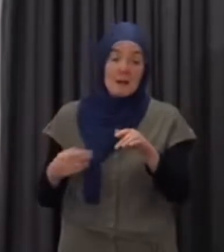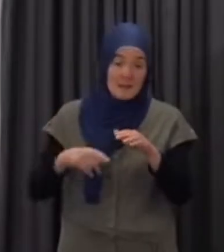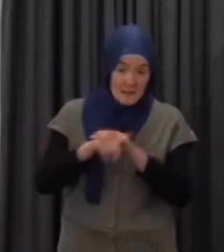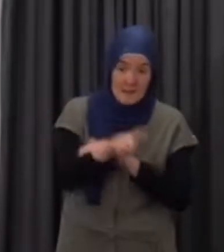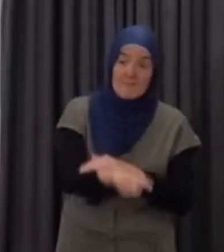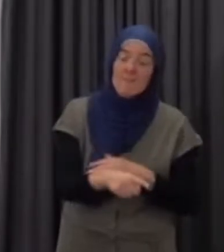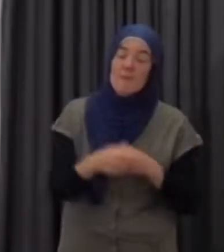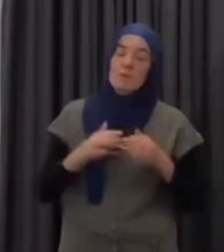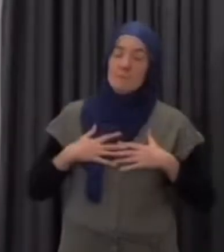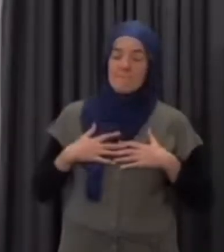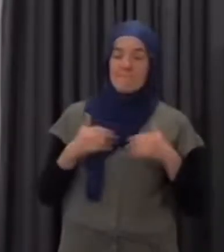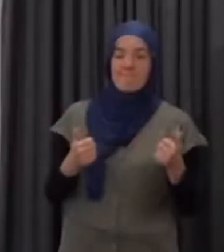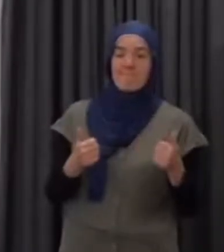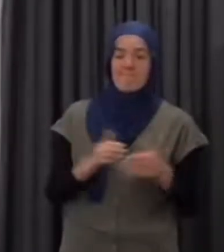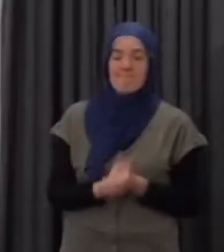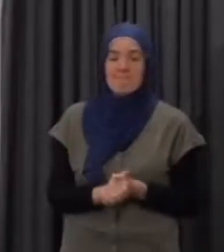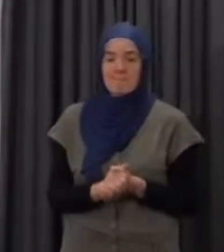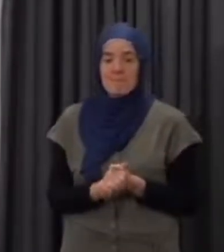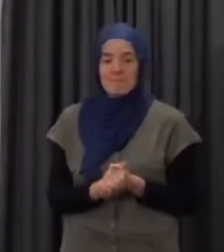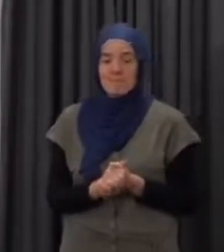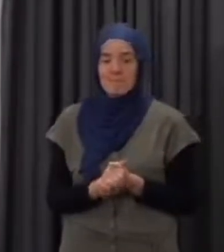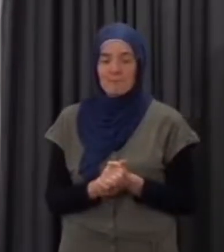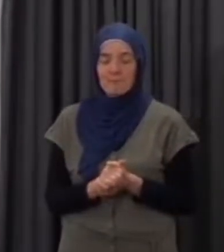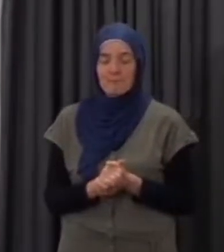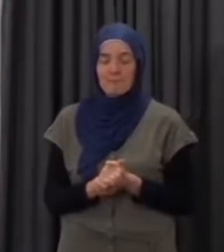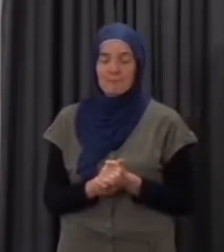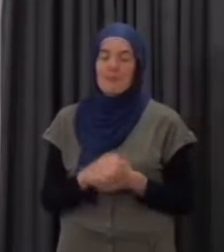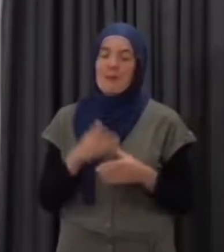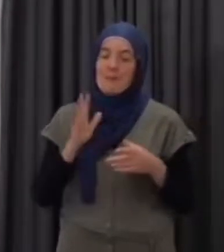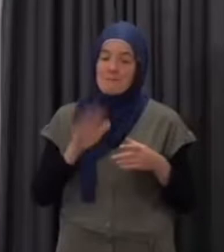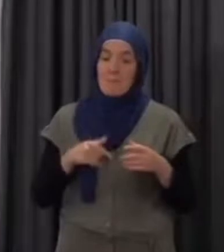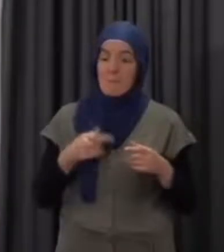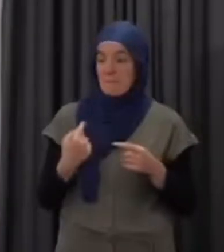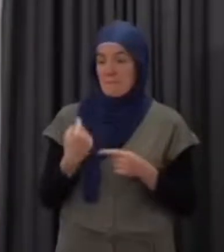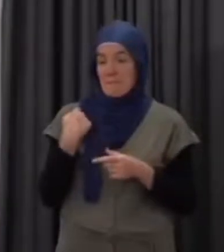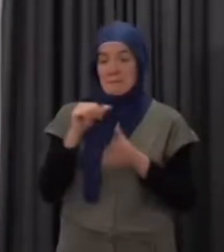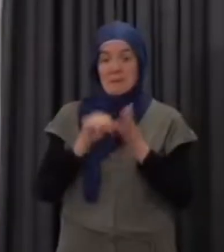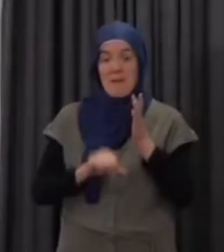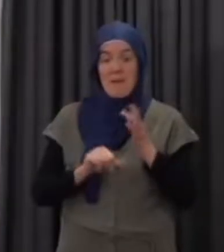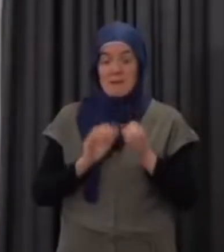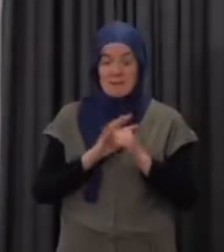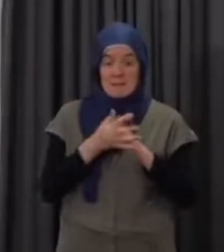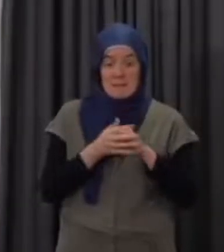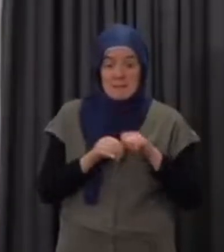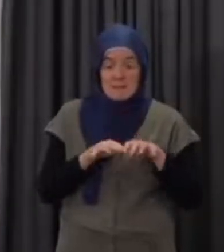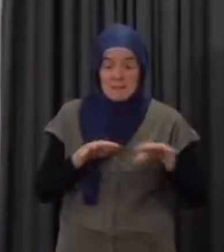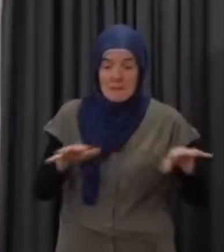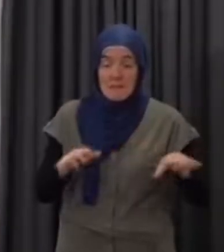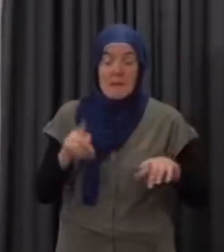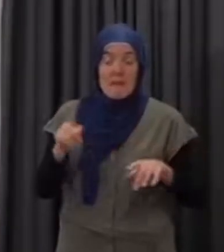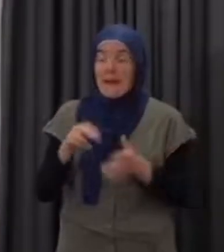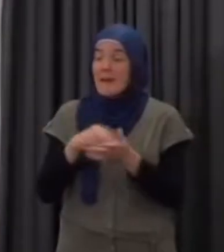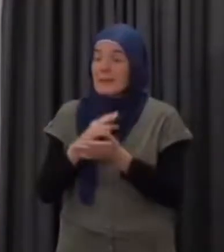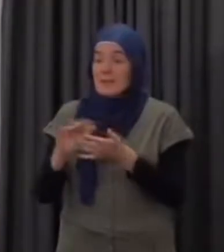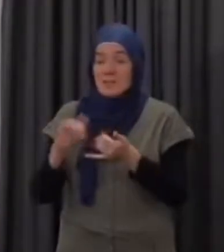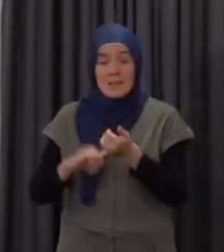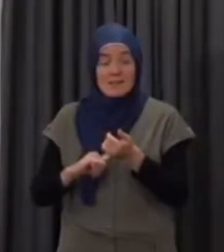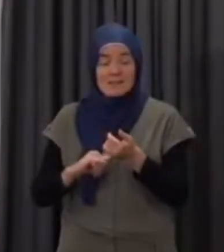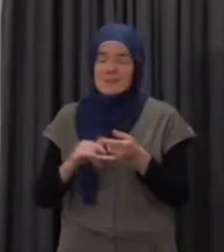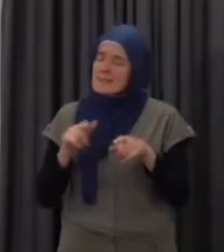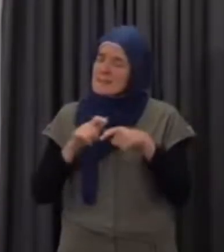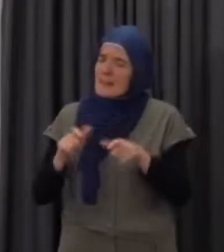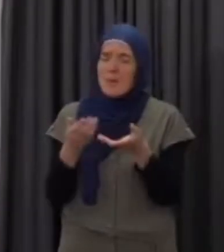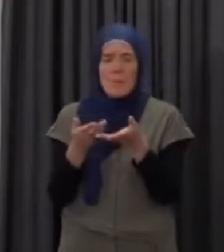Since the start of the pandemic, we have been clear that the NHS remains open and available to people who need emergency and urgent care and